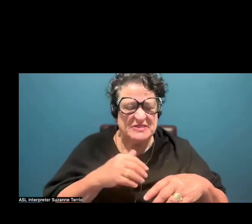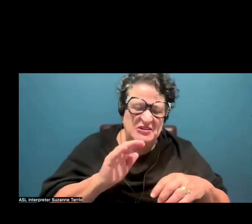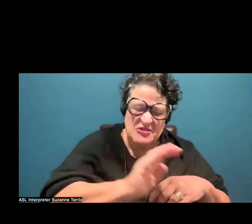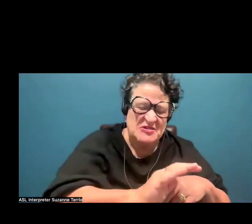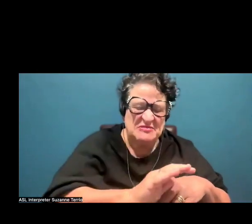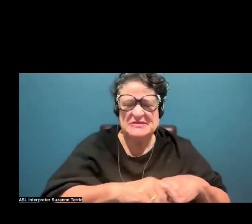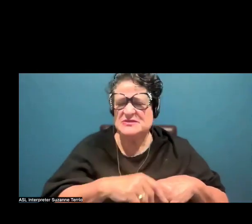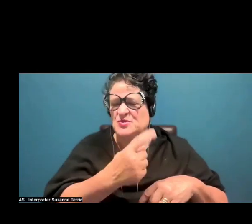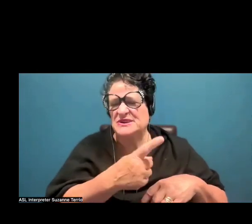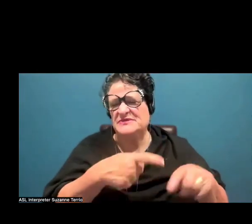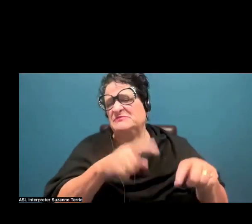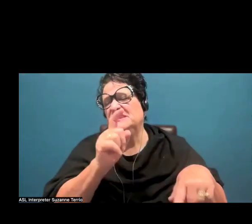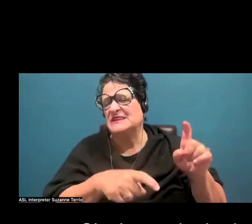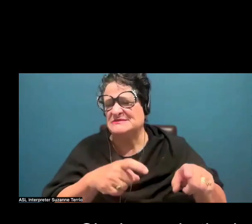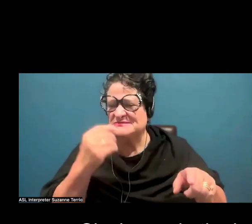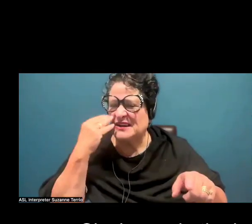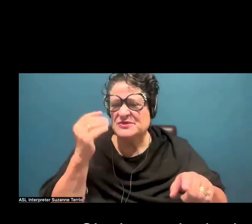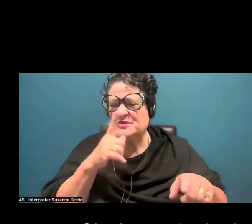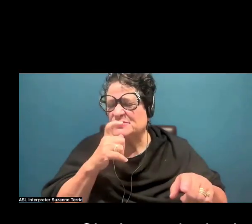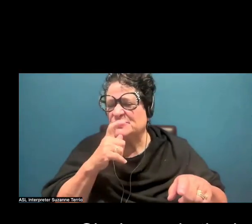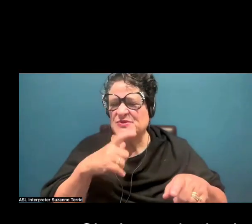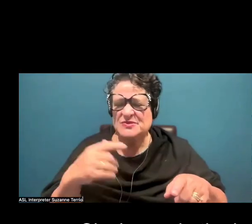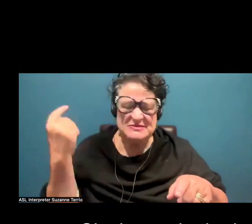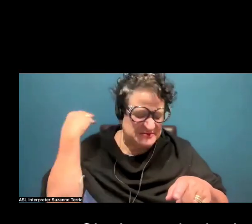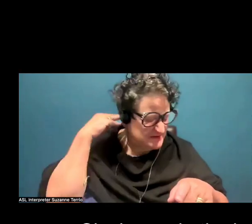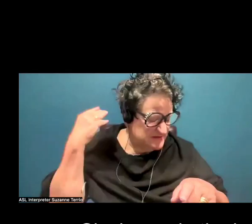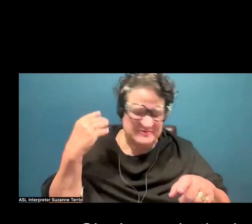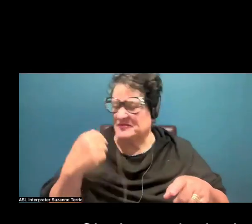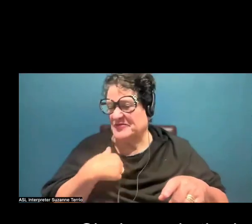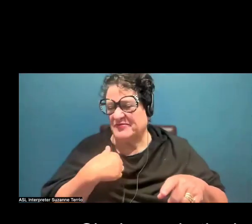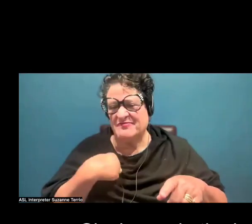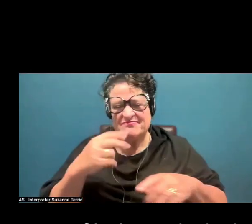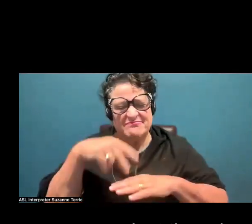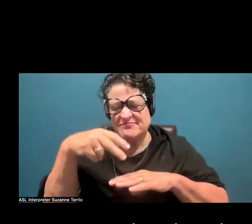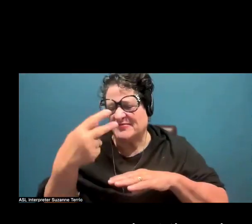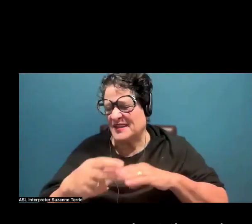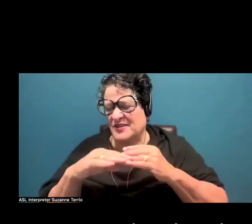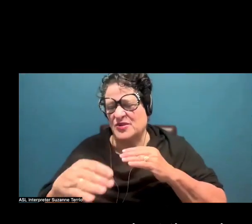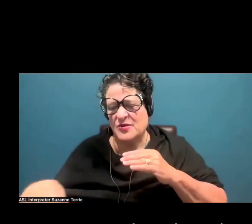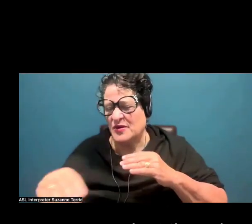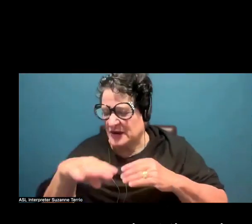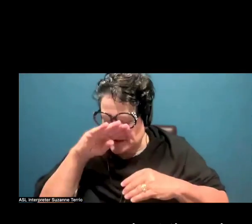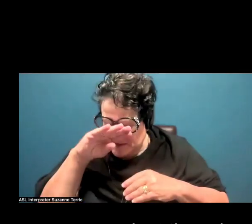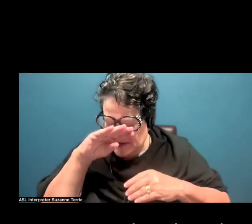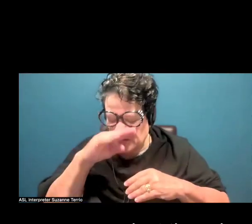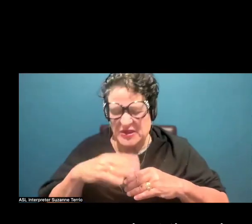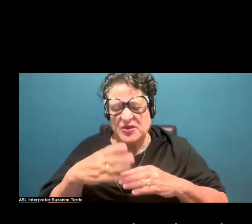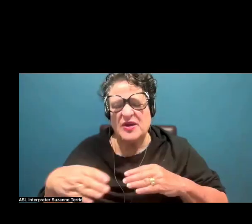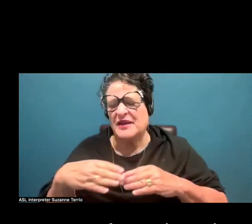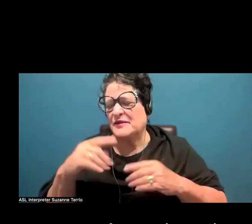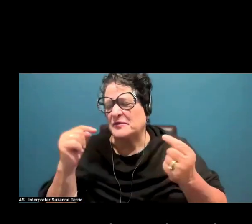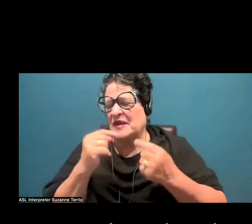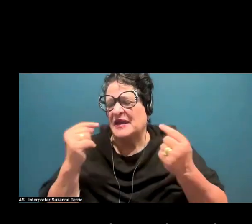of them kicks, I don't know who, clocks me in the back of the head, and I'm careening onto the stairs, nose against the edge with a crack, pain fizzing